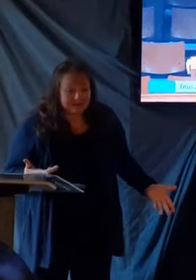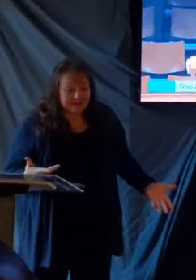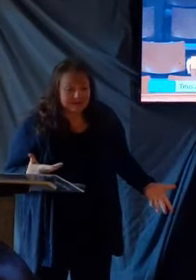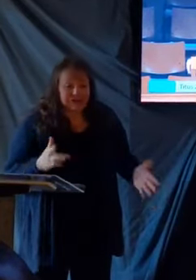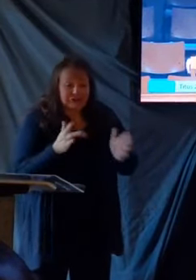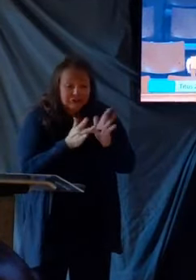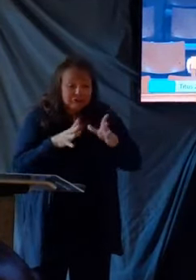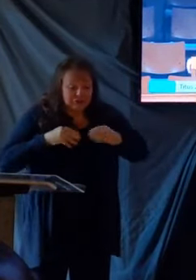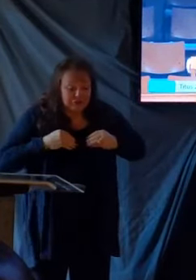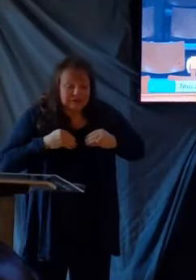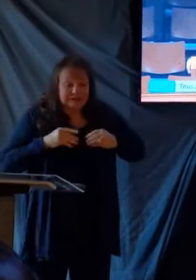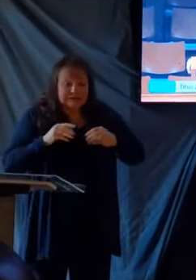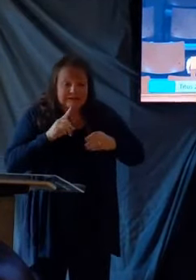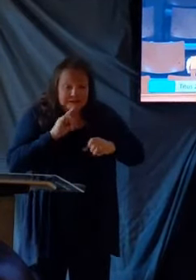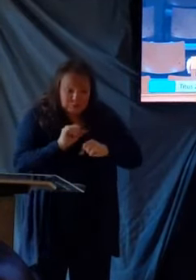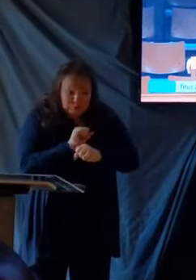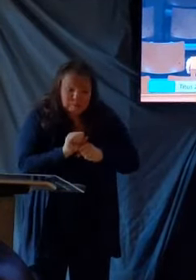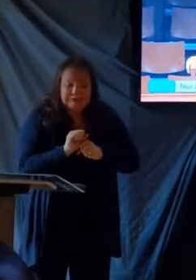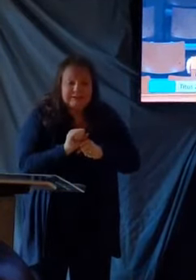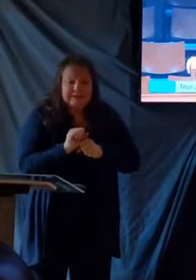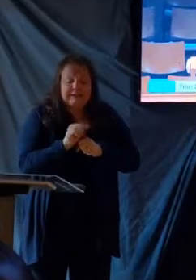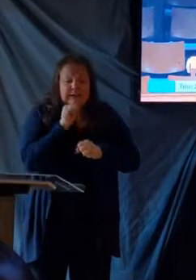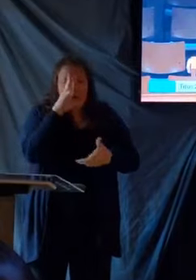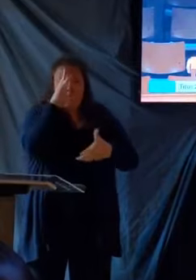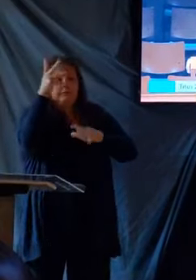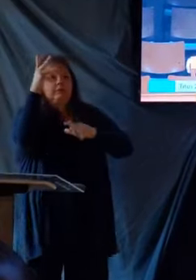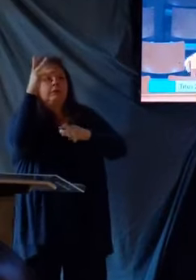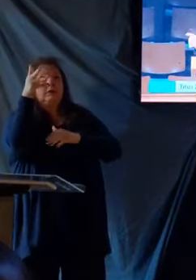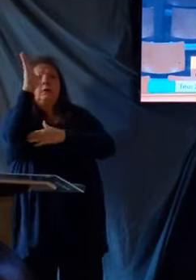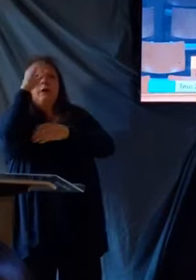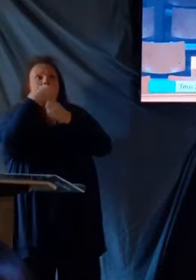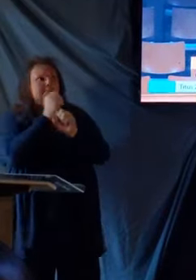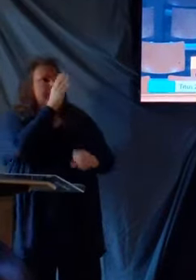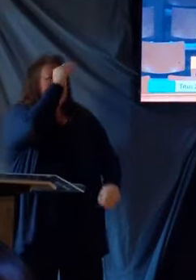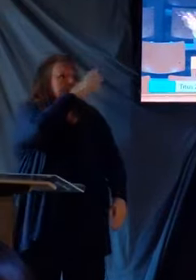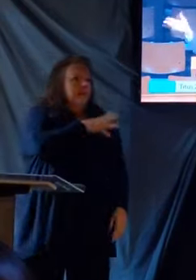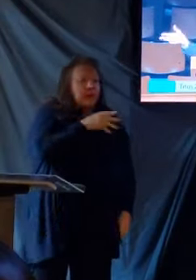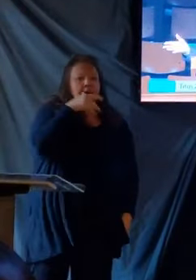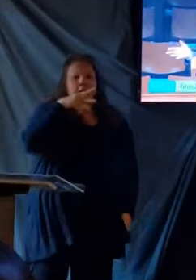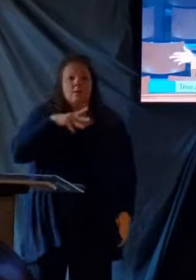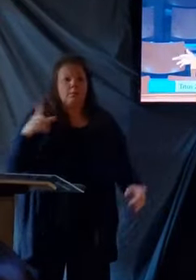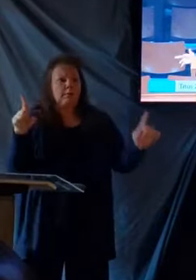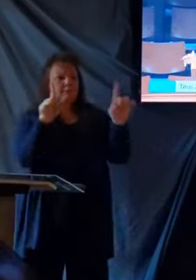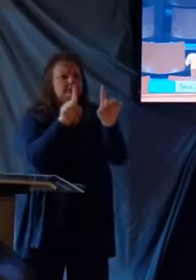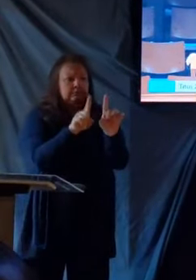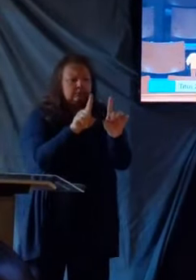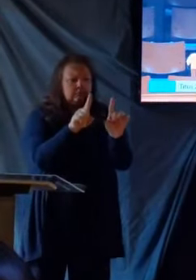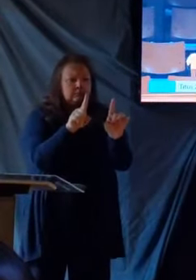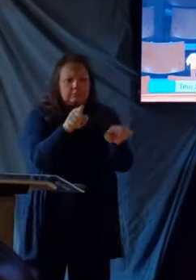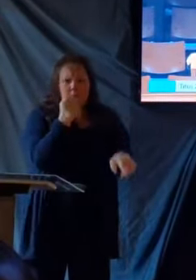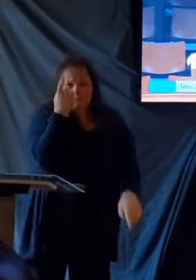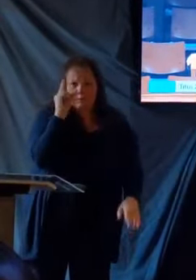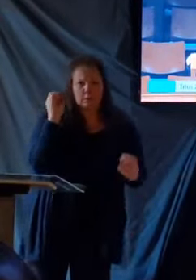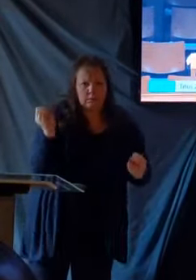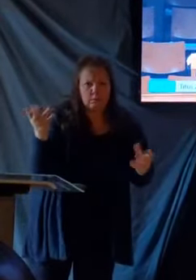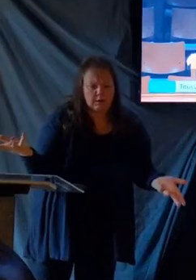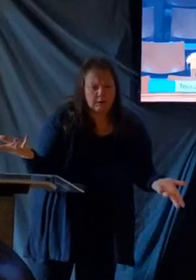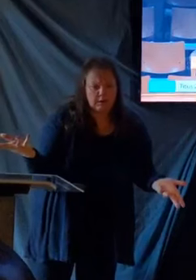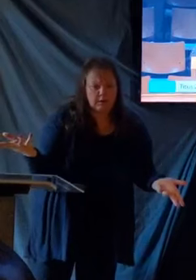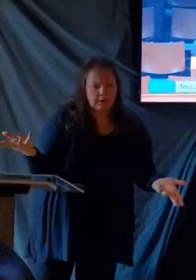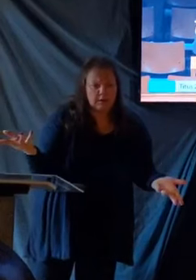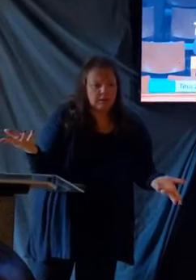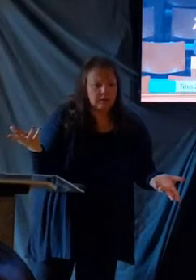it literally. He wasn't confused. In the beginning, God created a male and made a female. What don't you understand? What